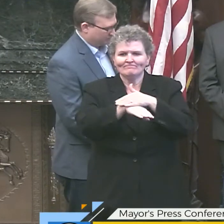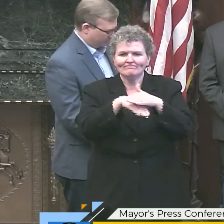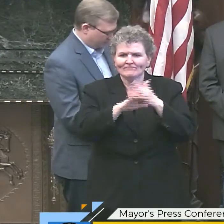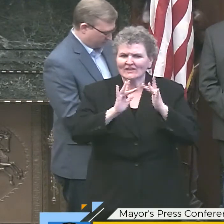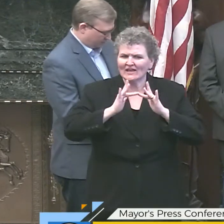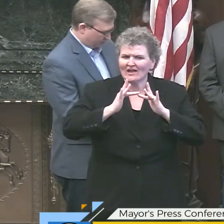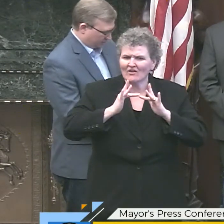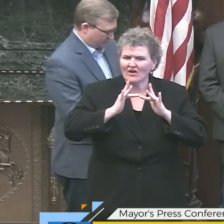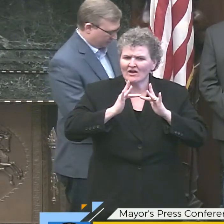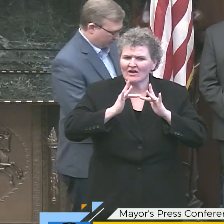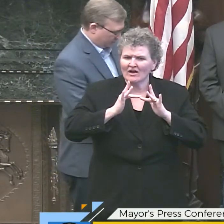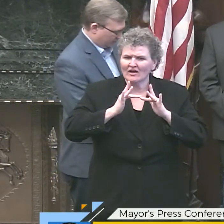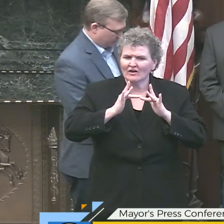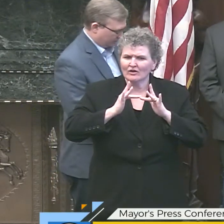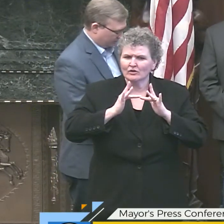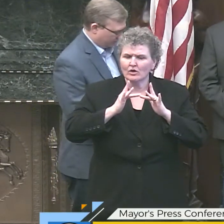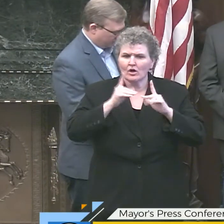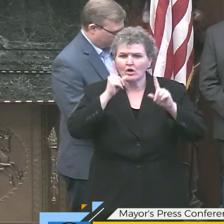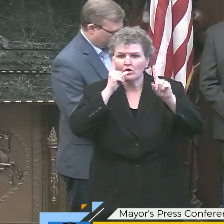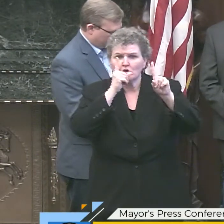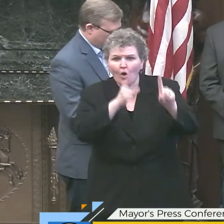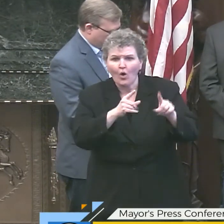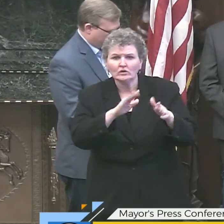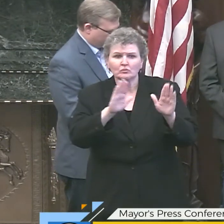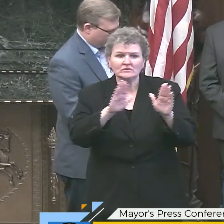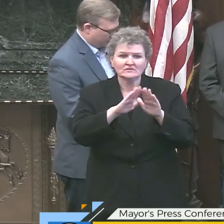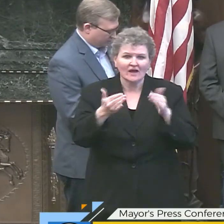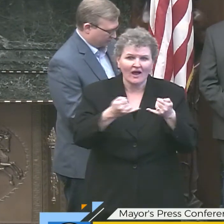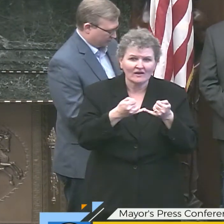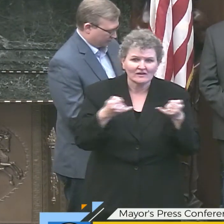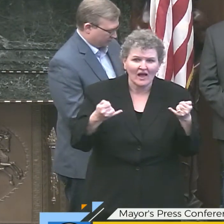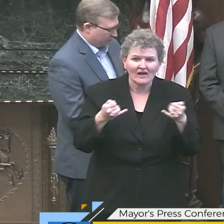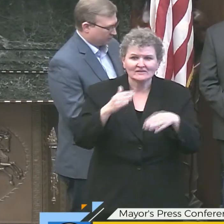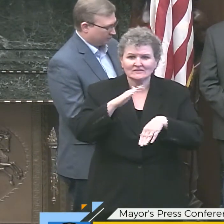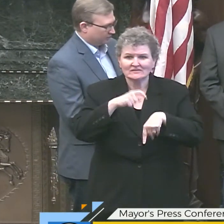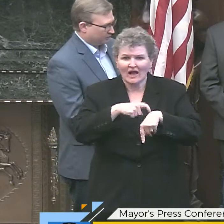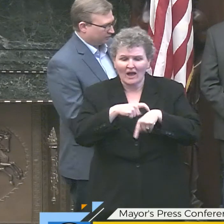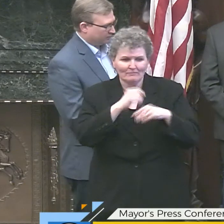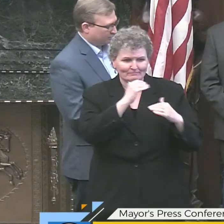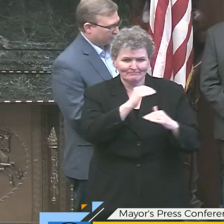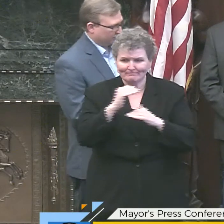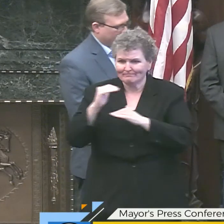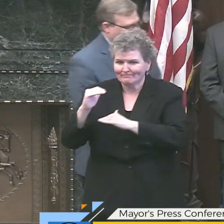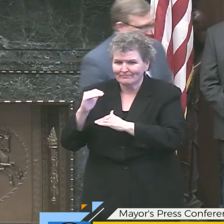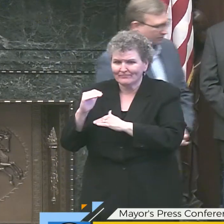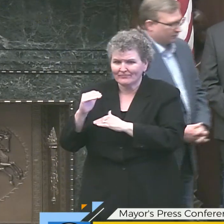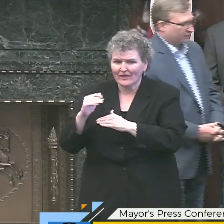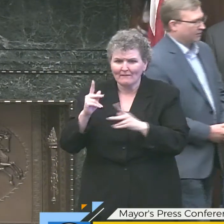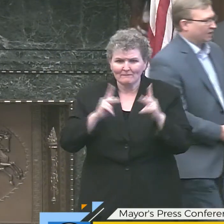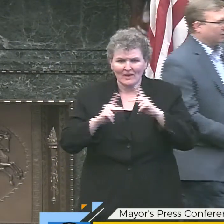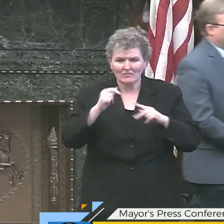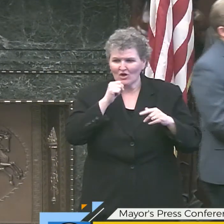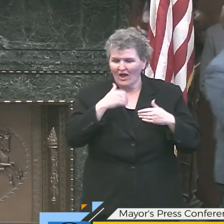Any deadlines? And are there any safe alternatives now for people who don't have access